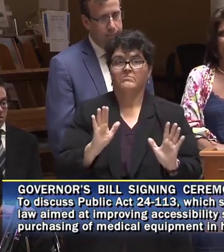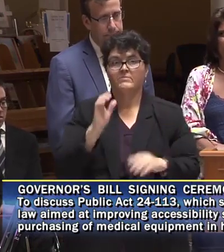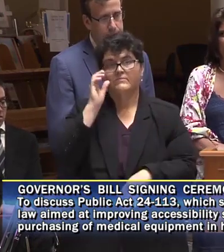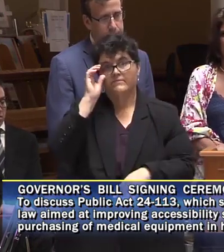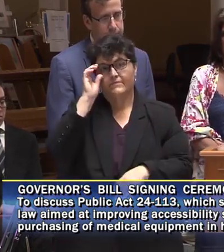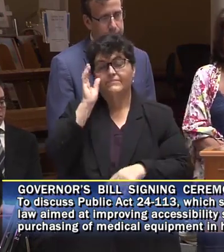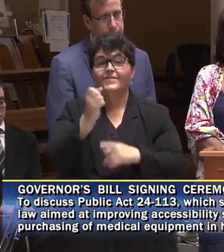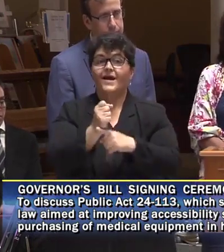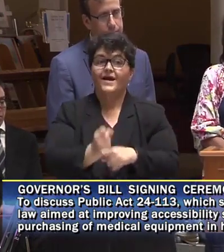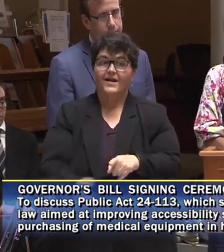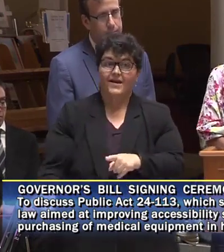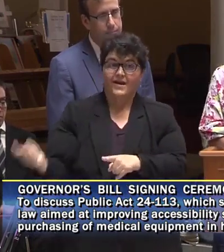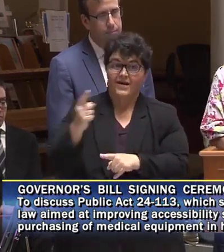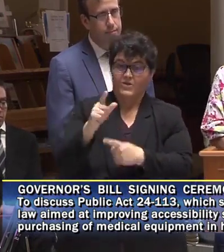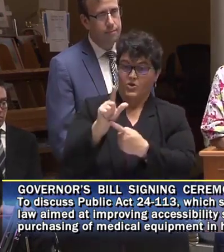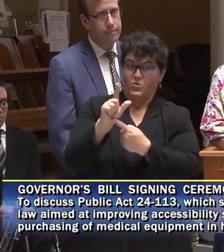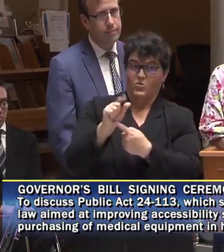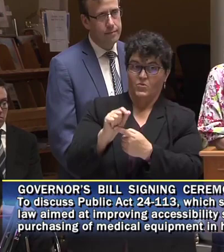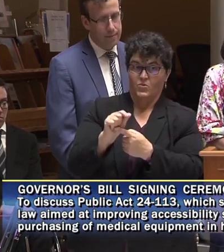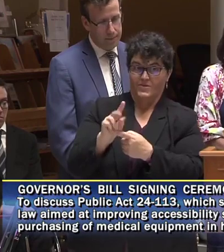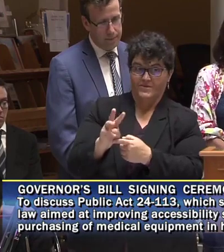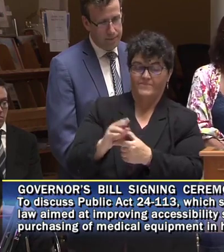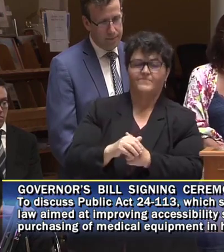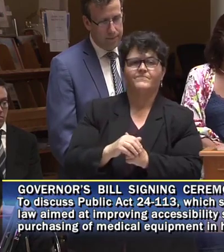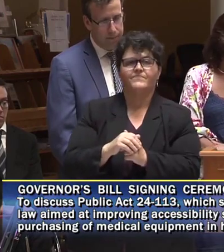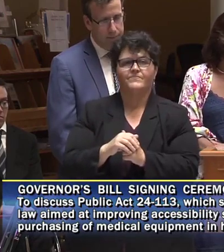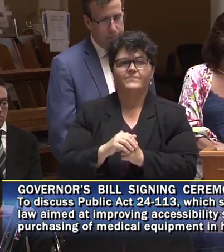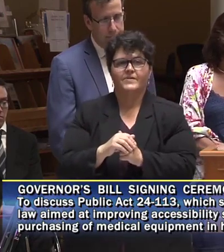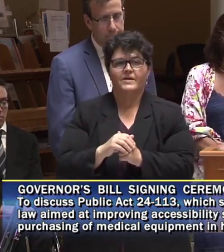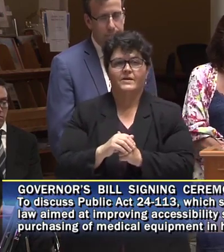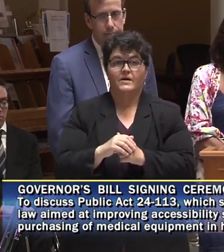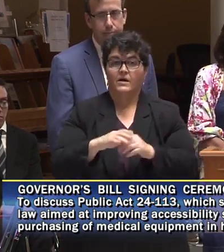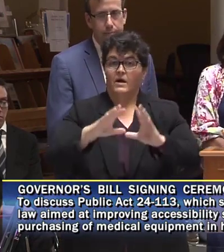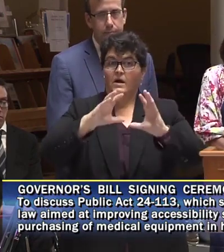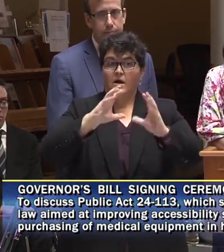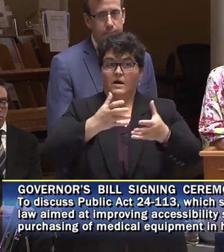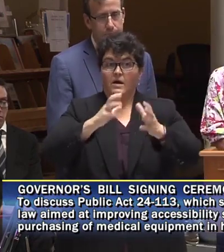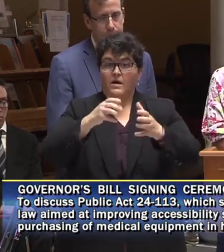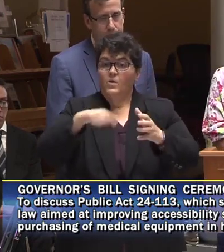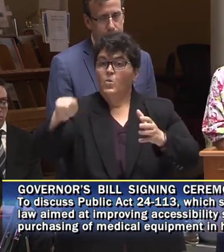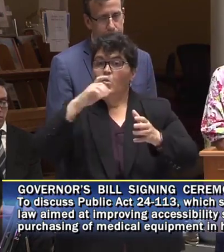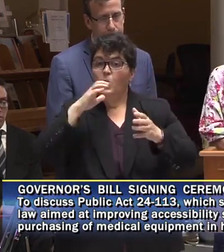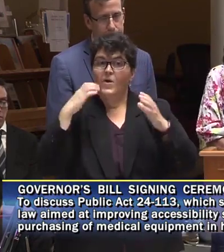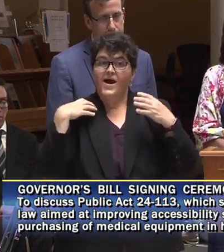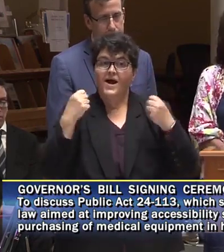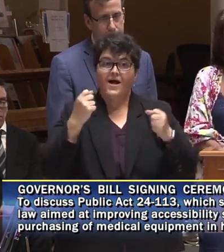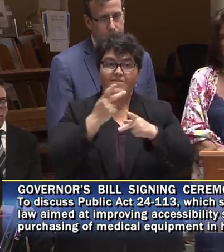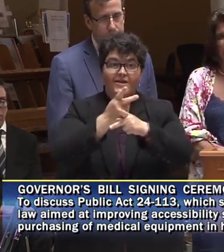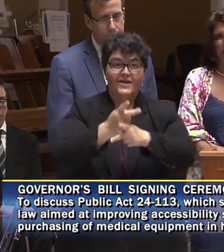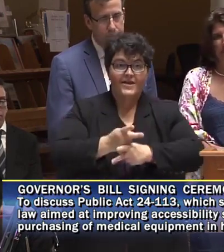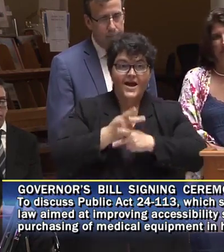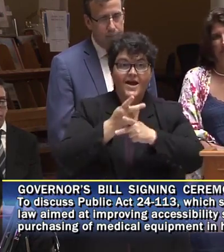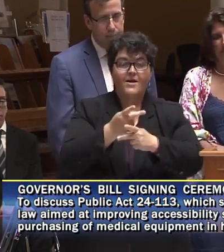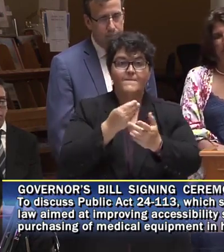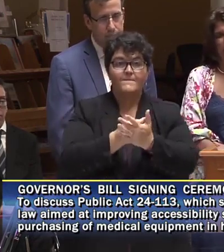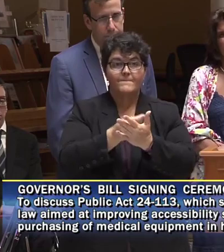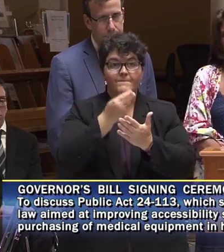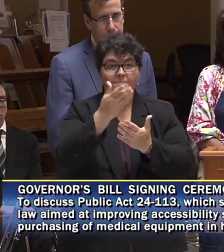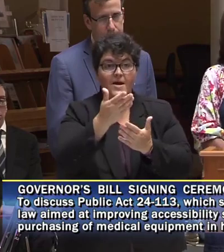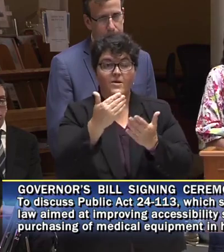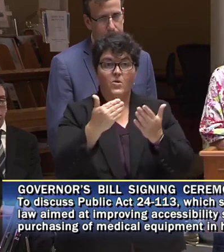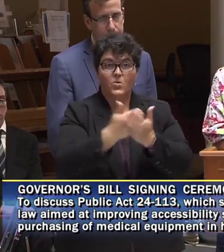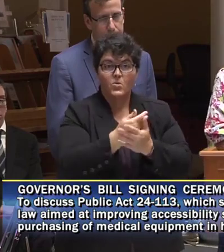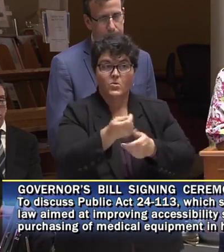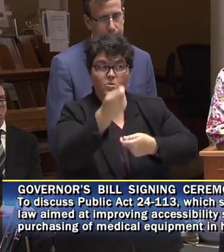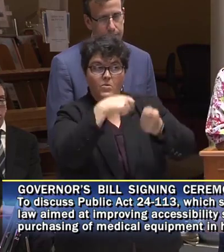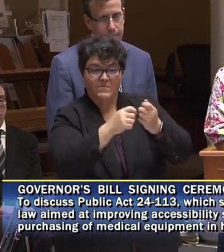2026, when practice locations and healthcare facilities go to purchase or lease or replace their existing equipment,